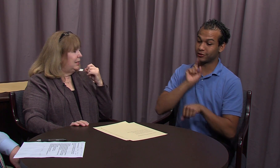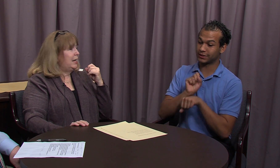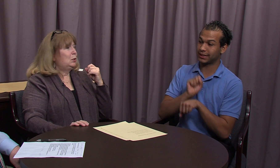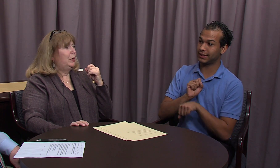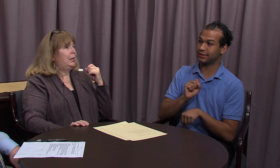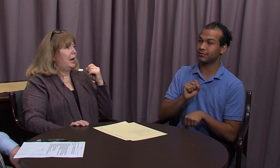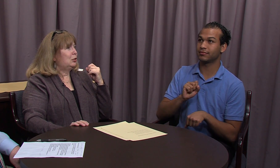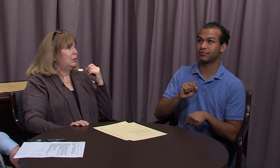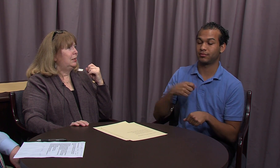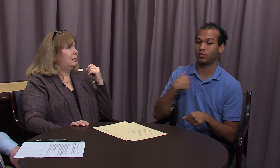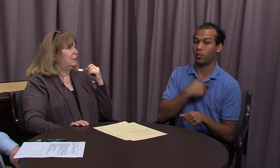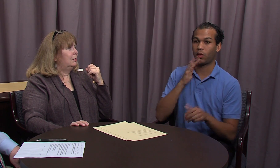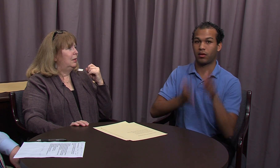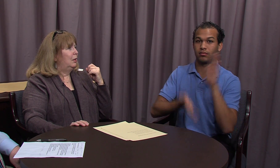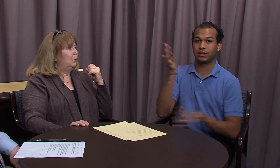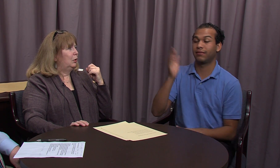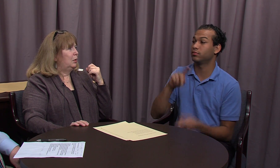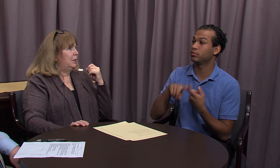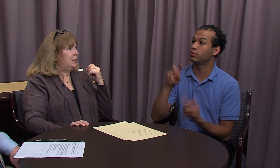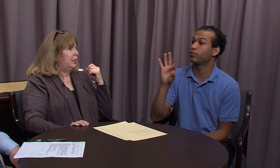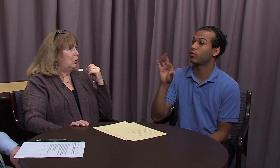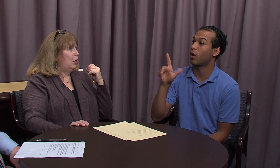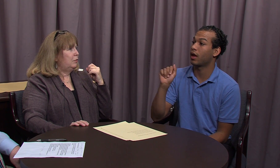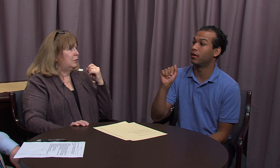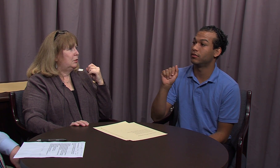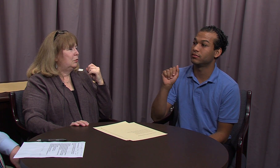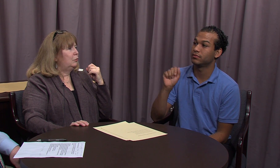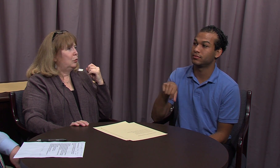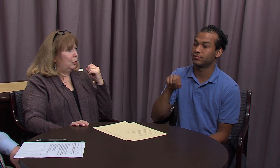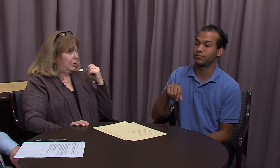Next week, actually, we're going to be taking off to Florida.